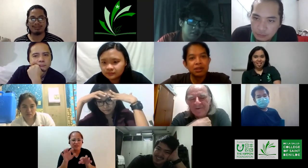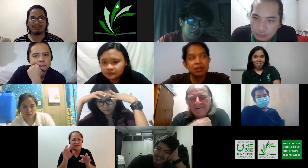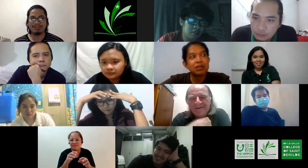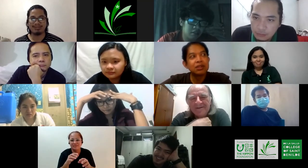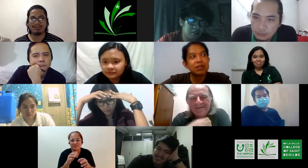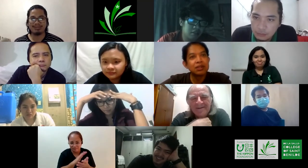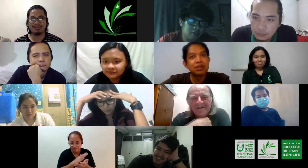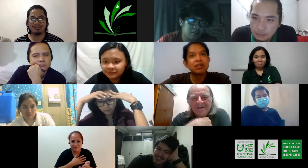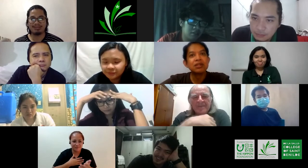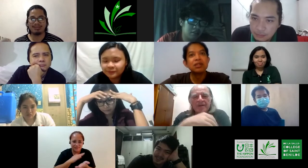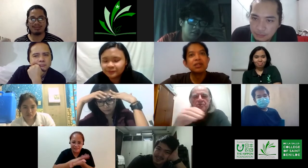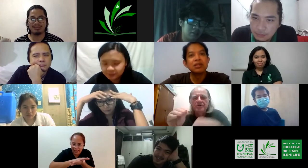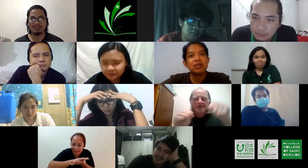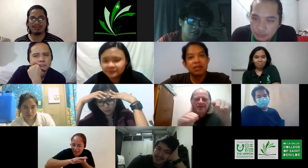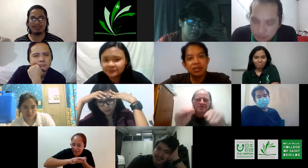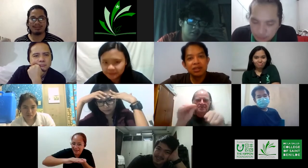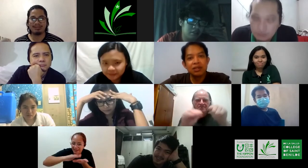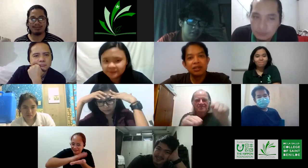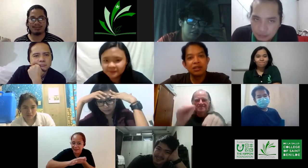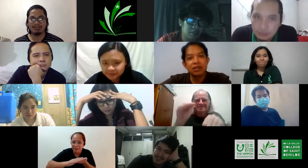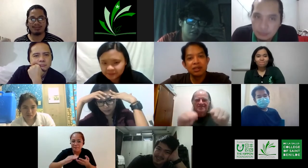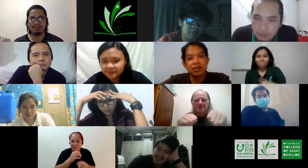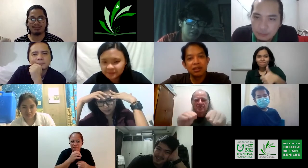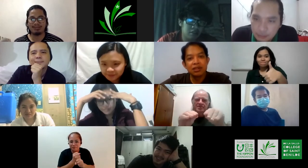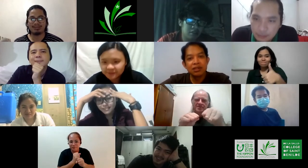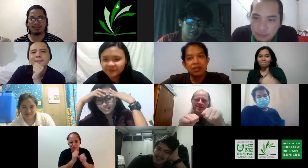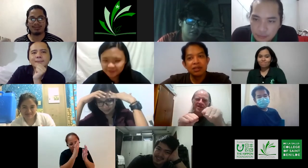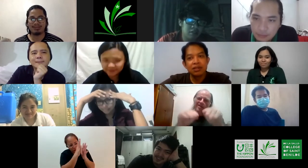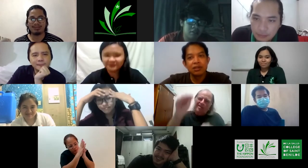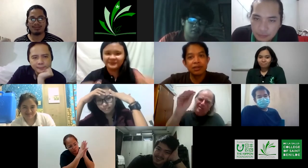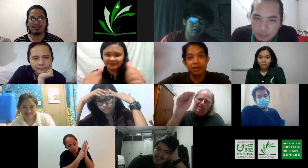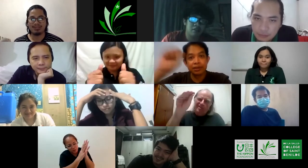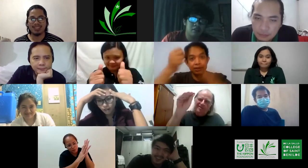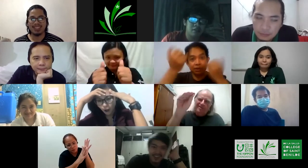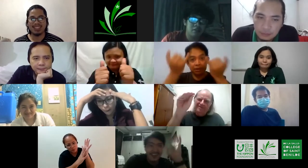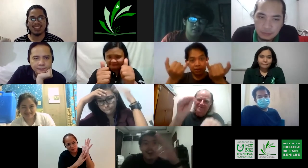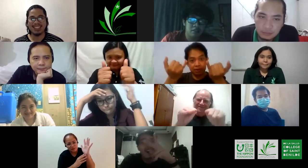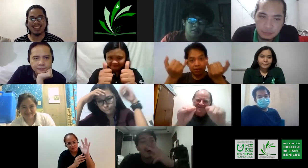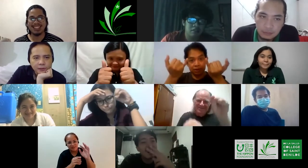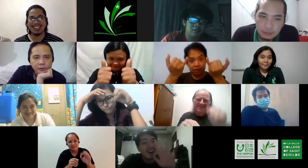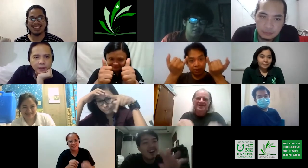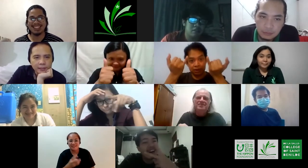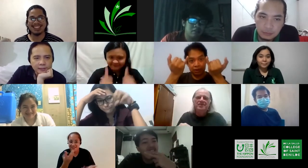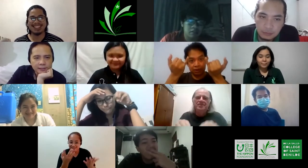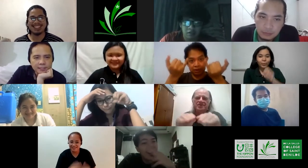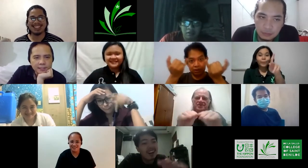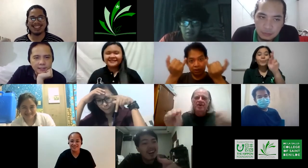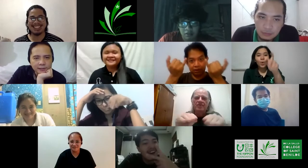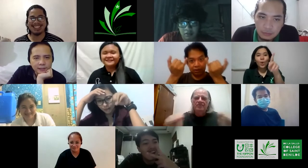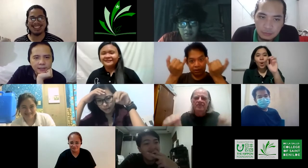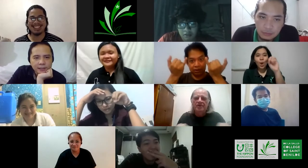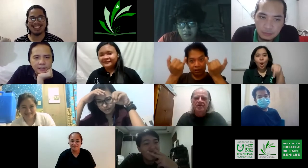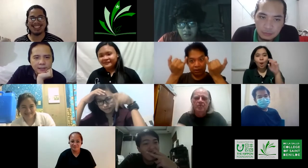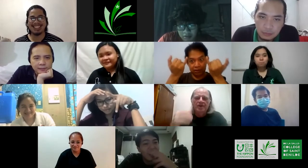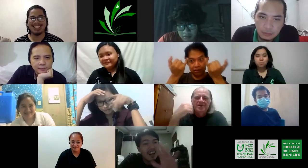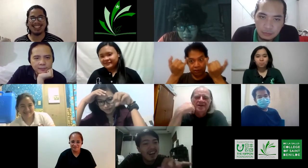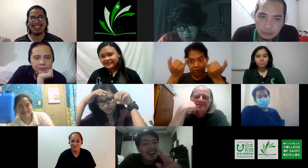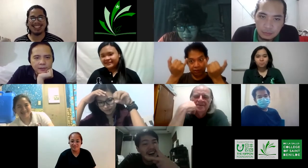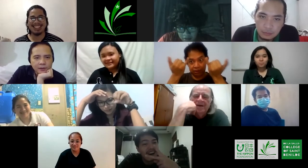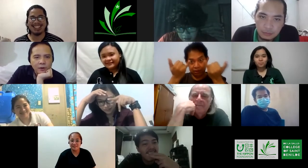and make sure that it's, it's not like. Right. Yes, sir. It's all very organized. Yeah. I